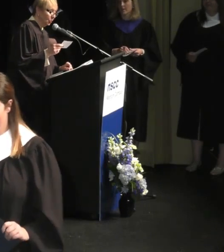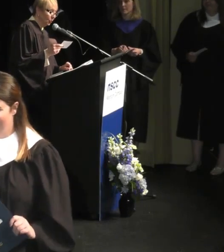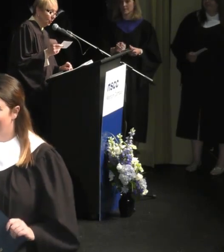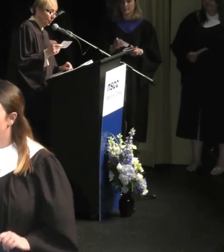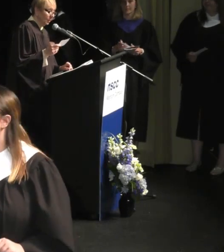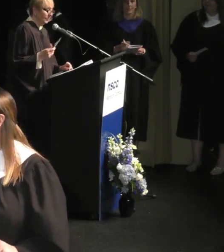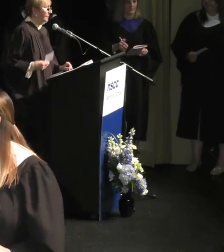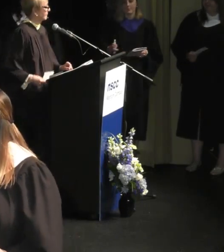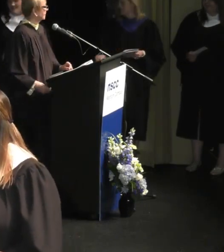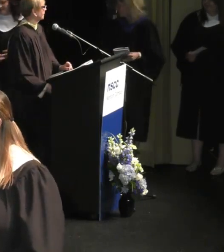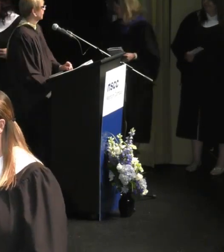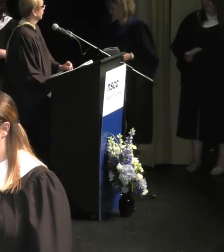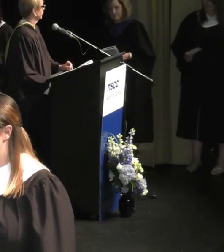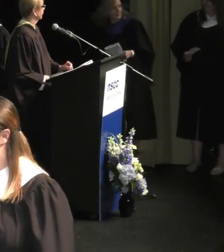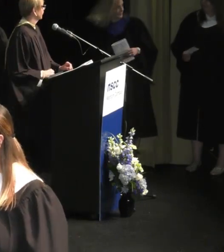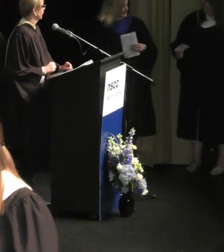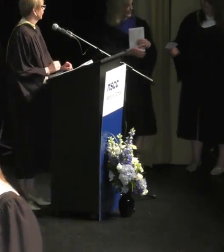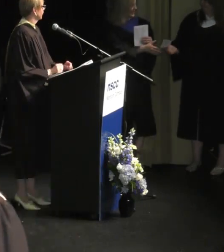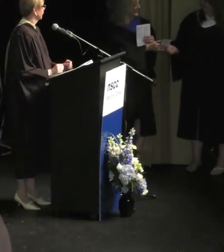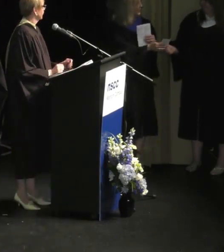Candace Cerule.